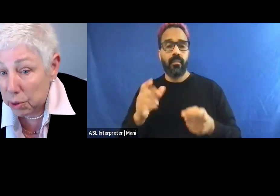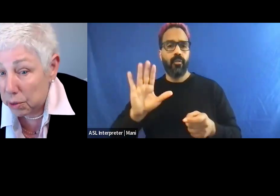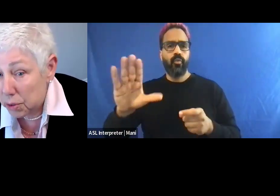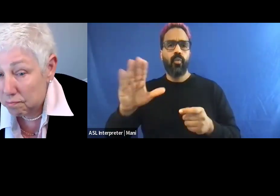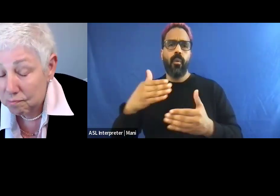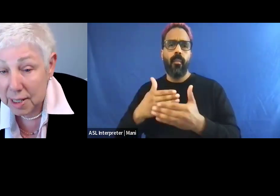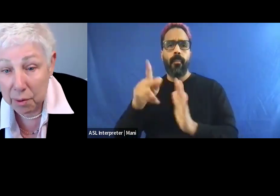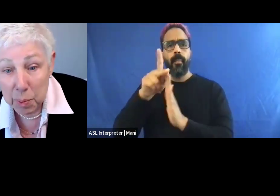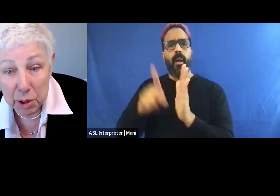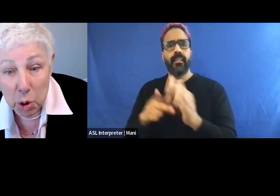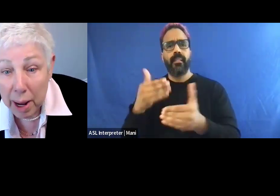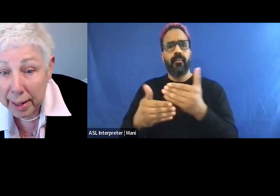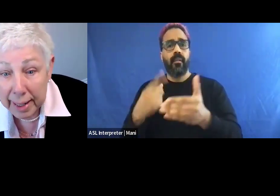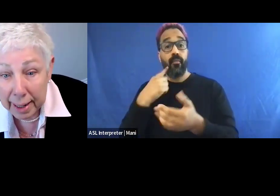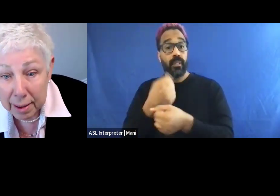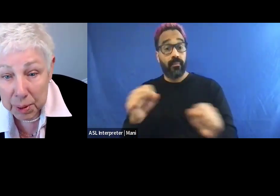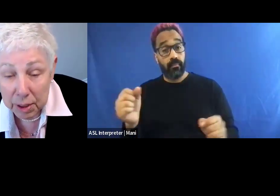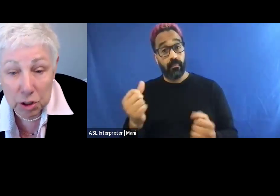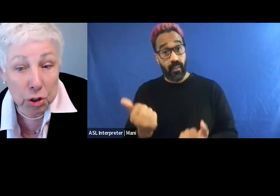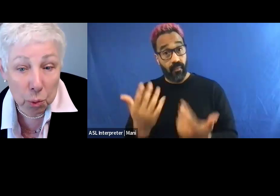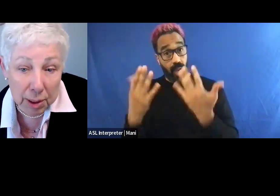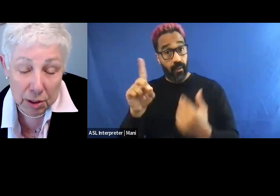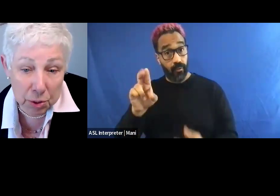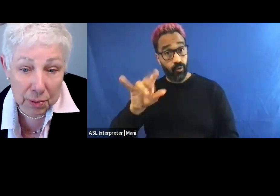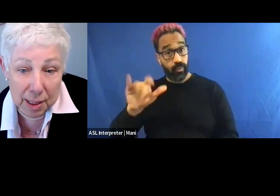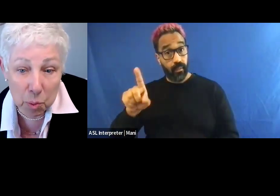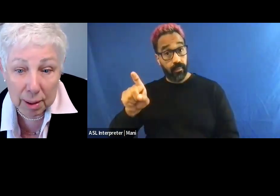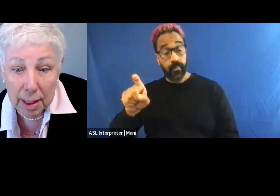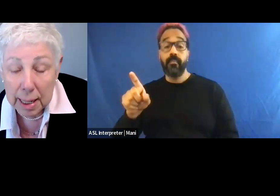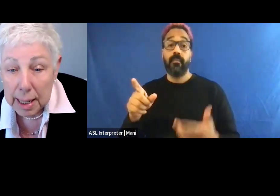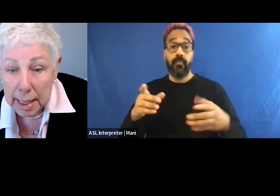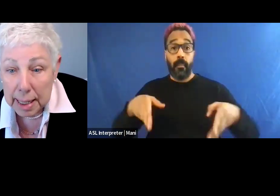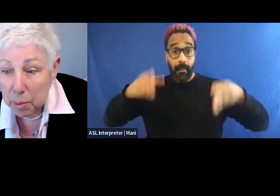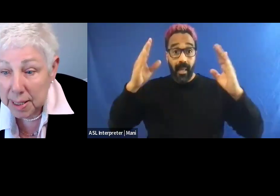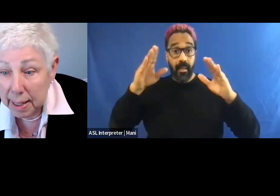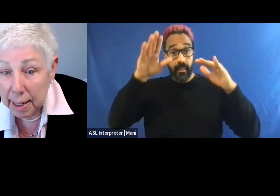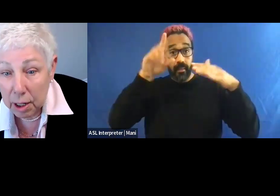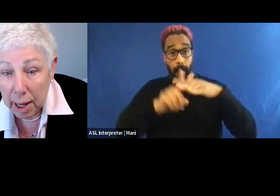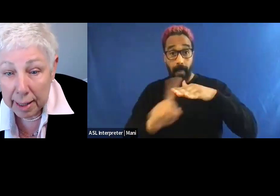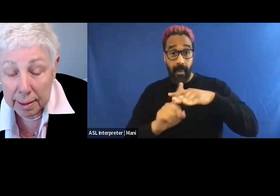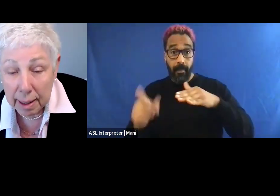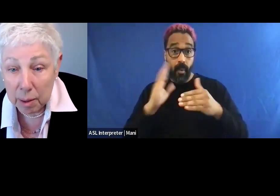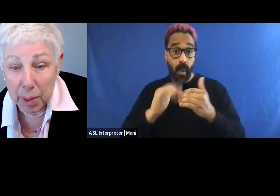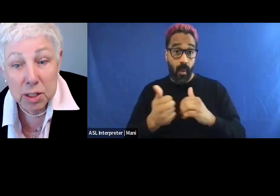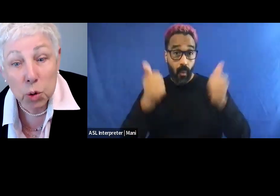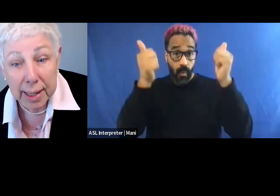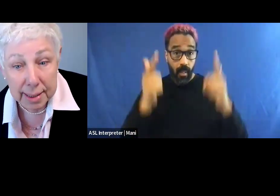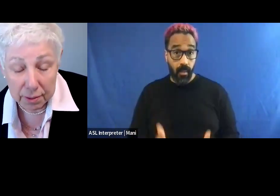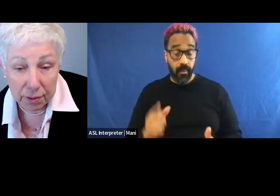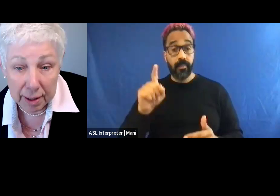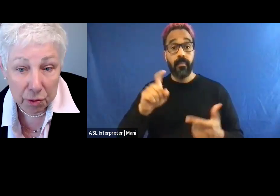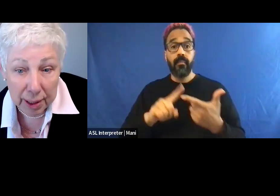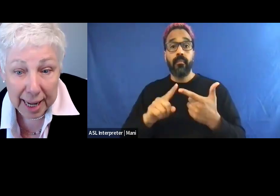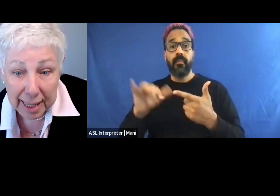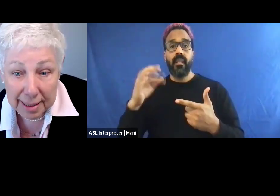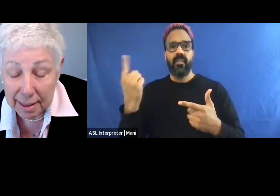fire drills? Does everybody know how to get out of the building? Do you know what to do if someone comes in and is